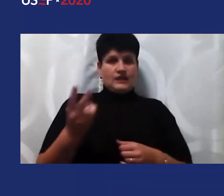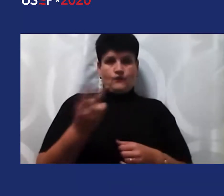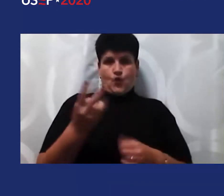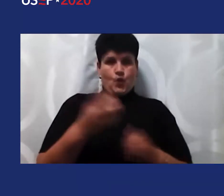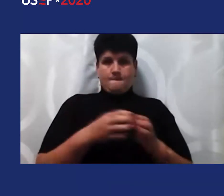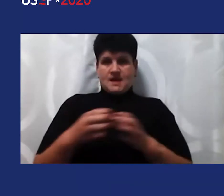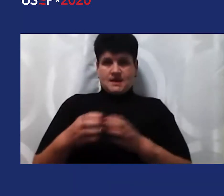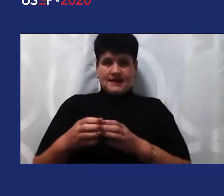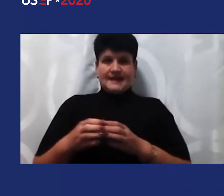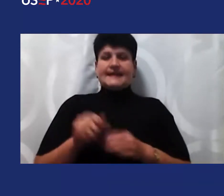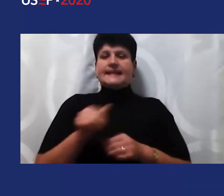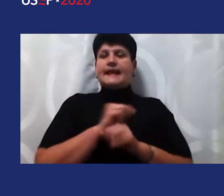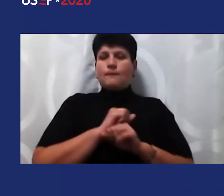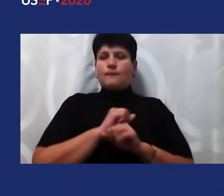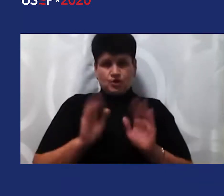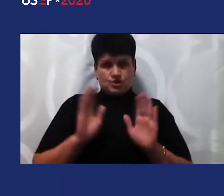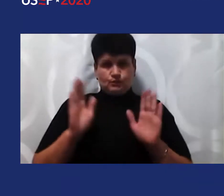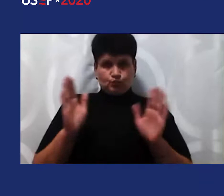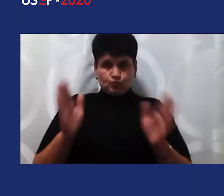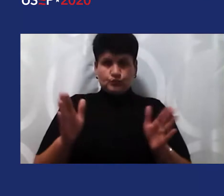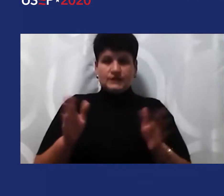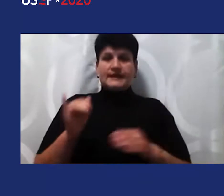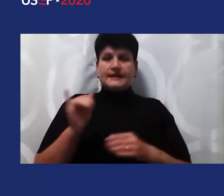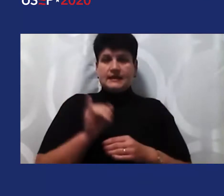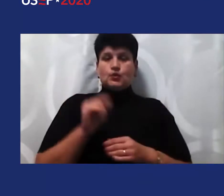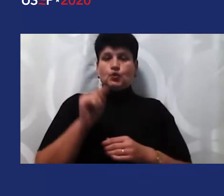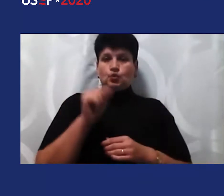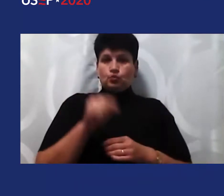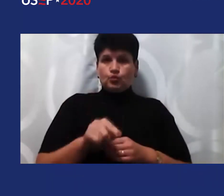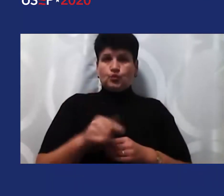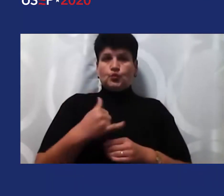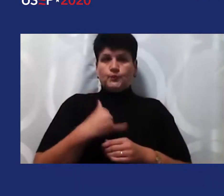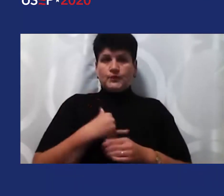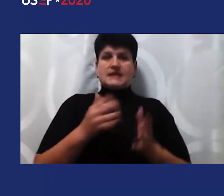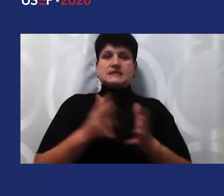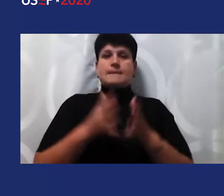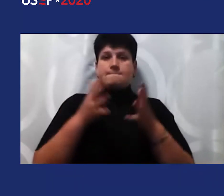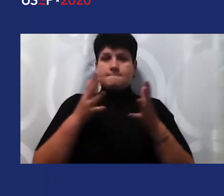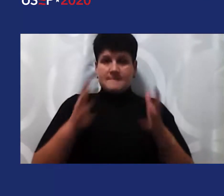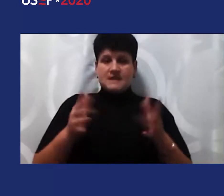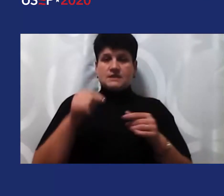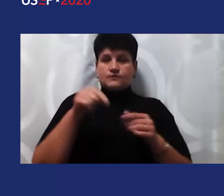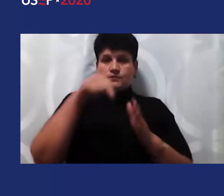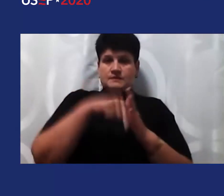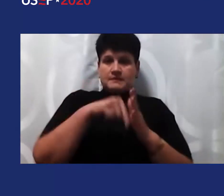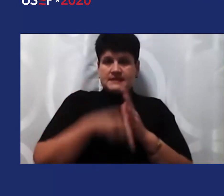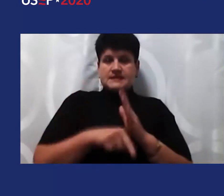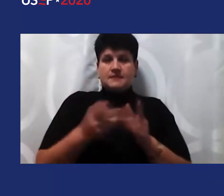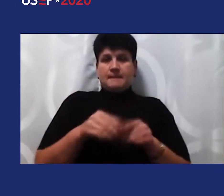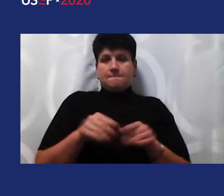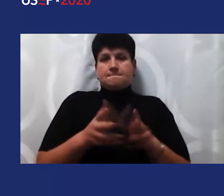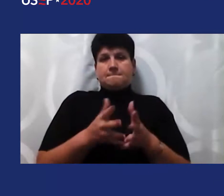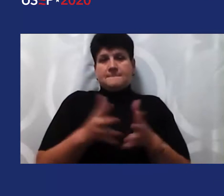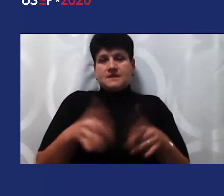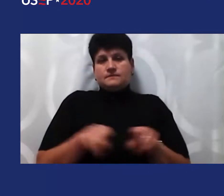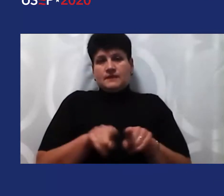majority plurality electoral system. We do not have bipartisan system, which is